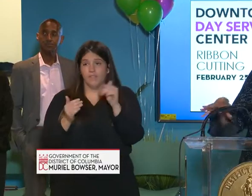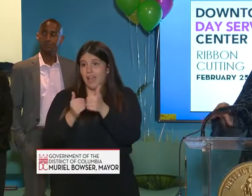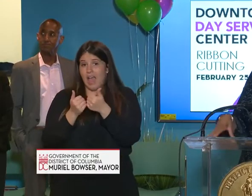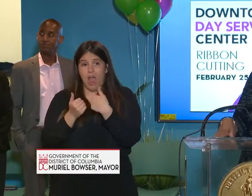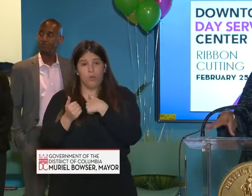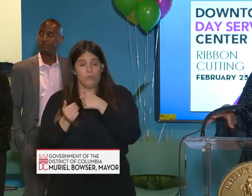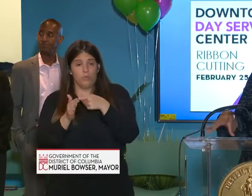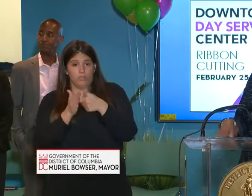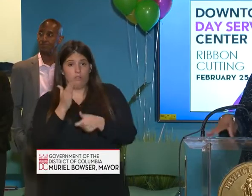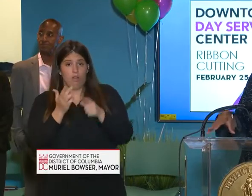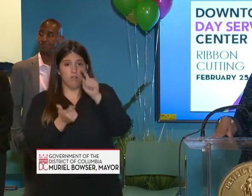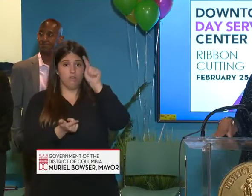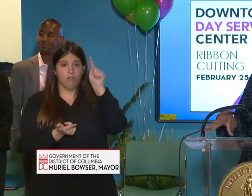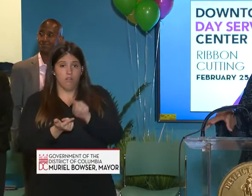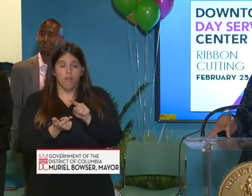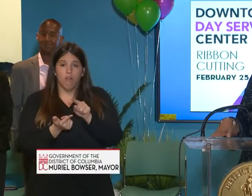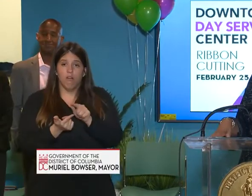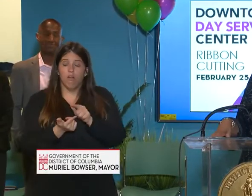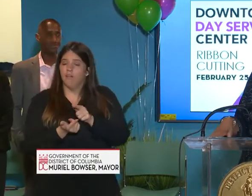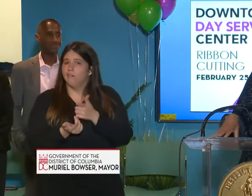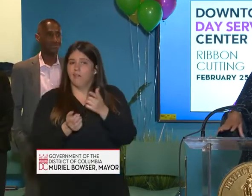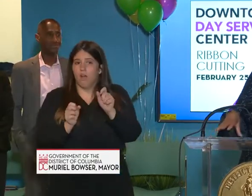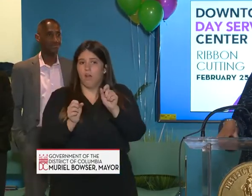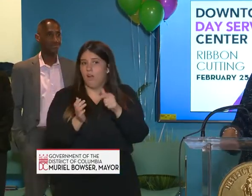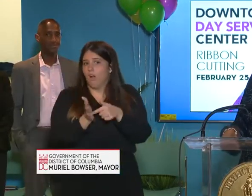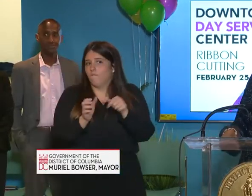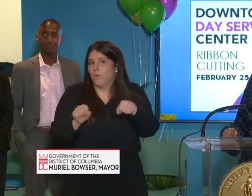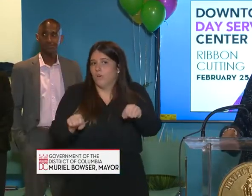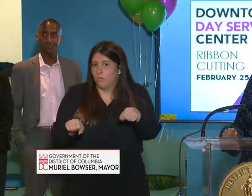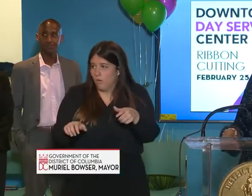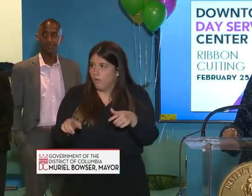get the cost of building affordable units down?